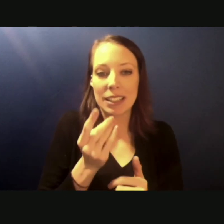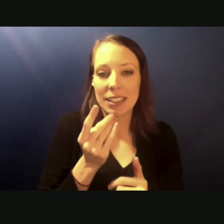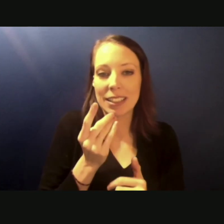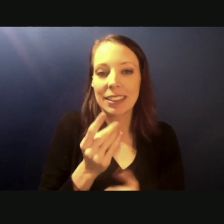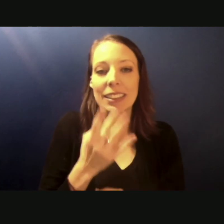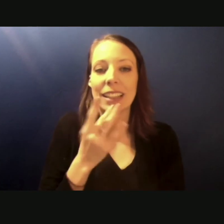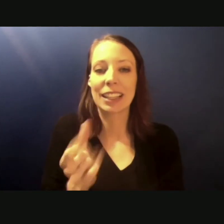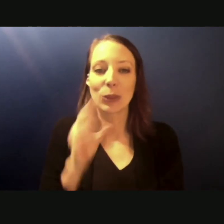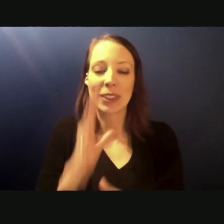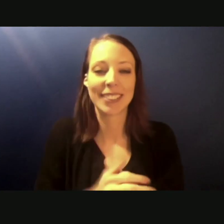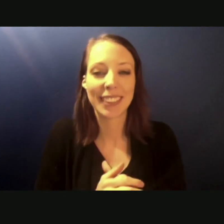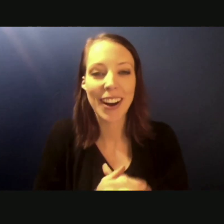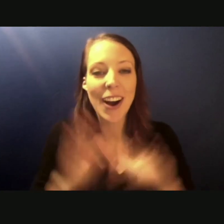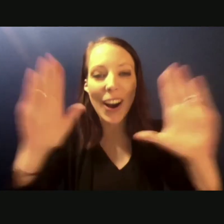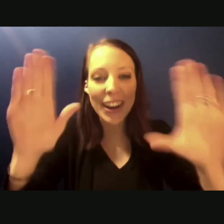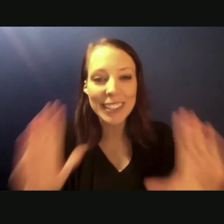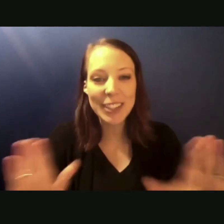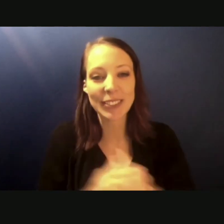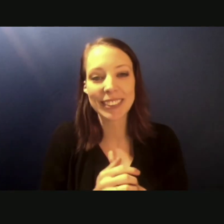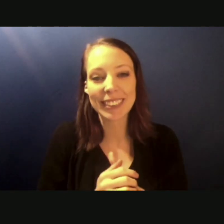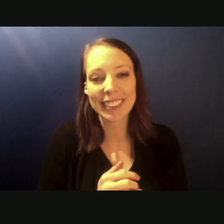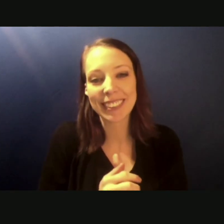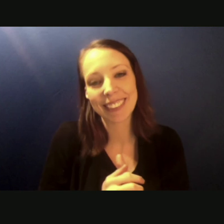delicious. Thank you so